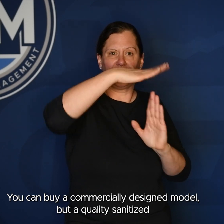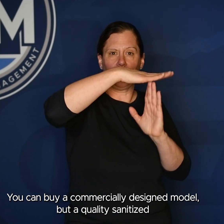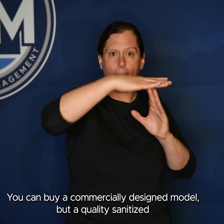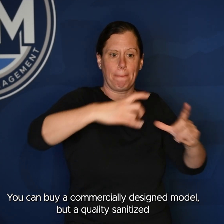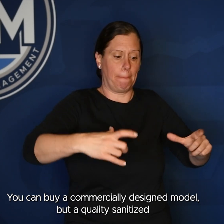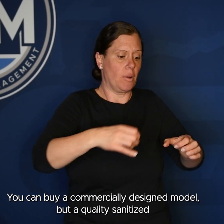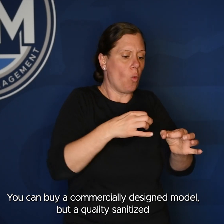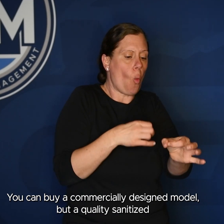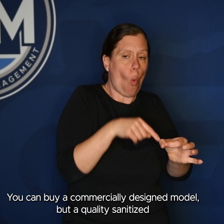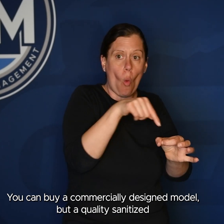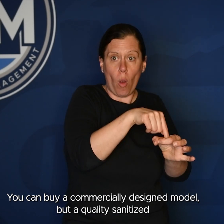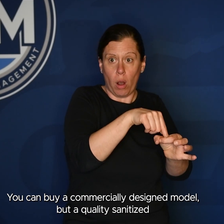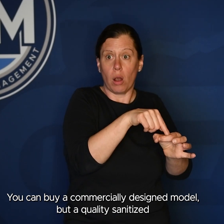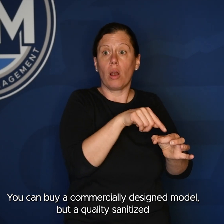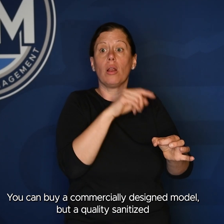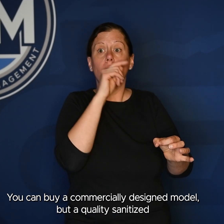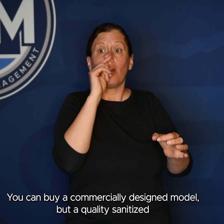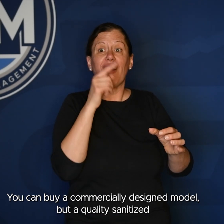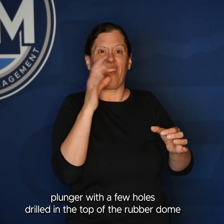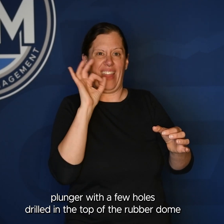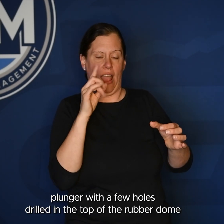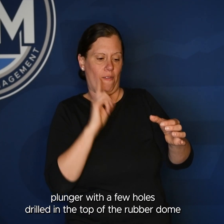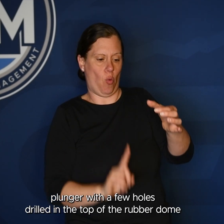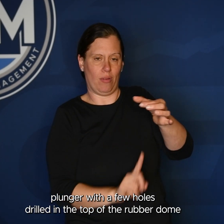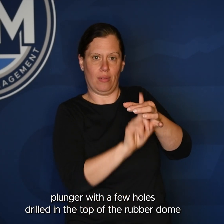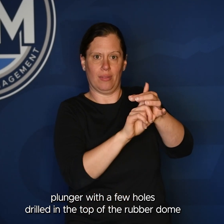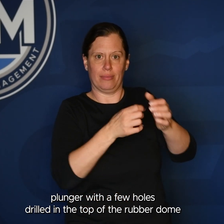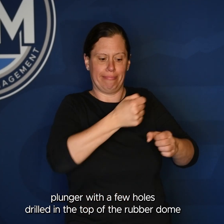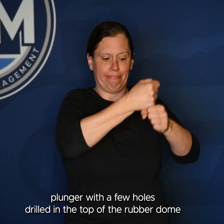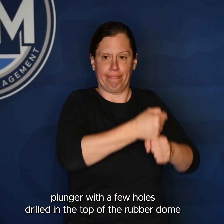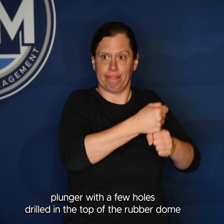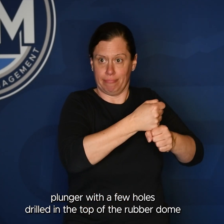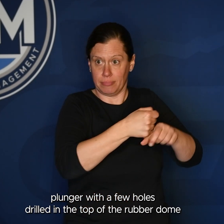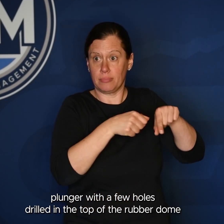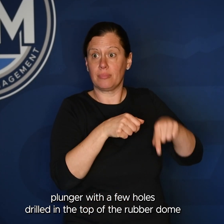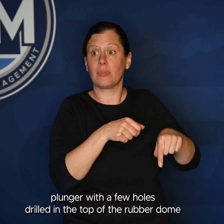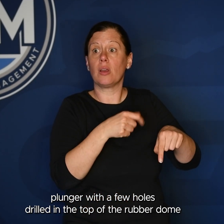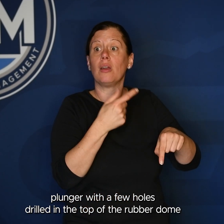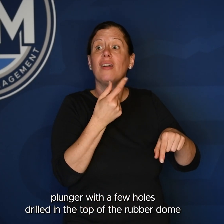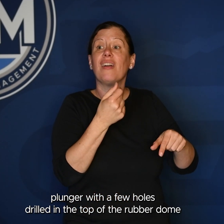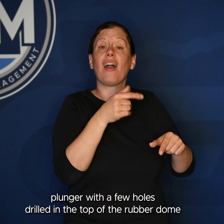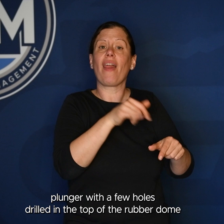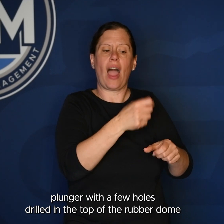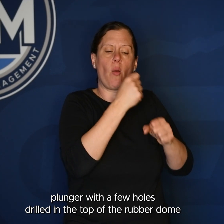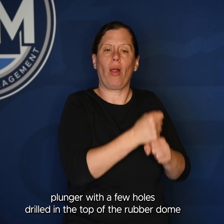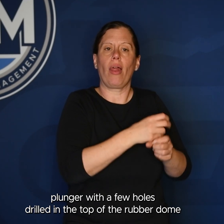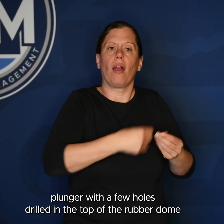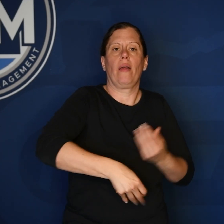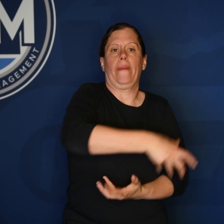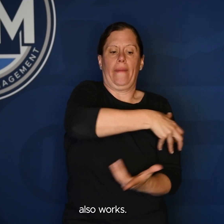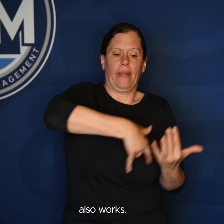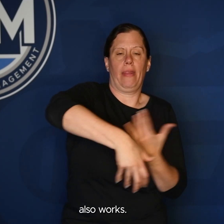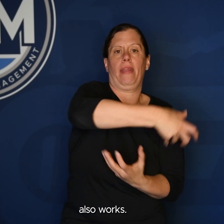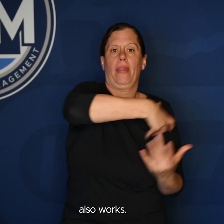designed model, but a quality sanitized plunger with a few holes drilled in the top of the rubber dome also